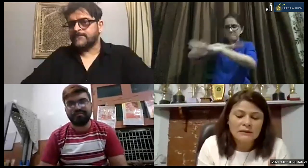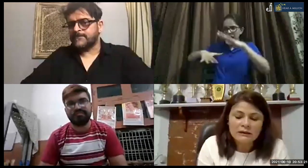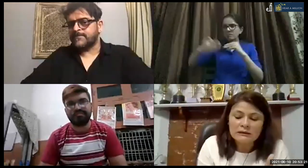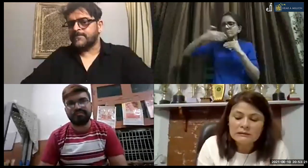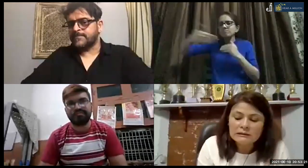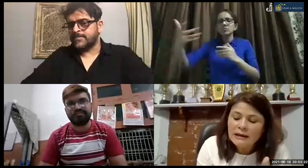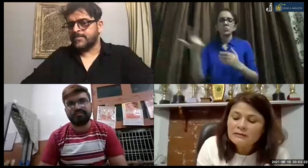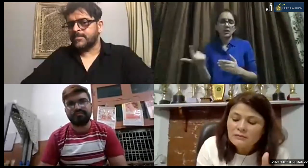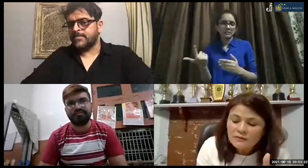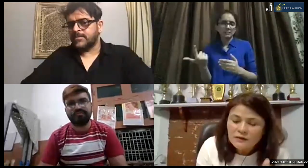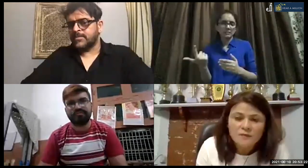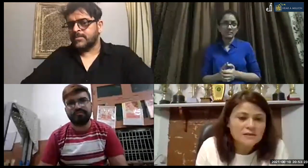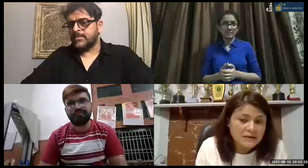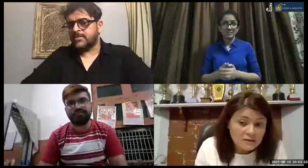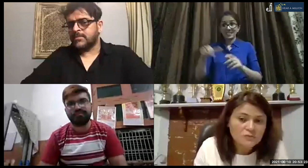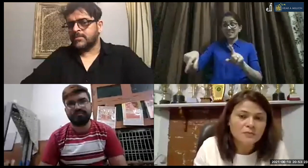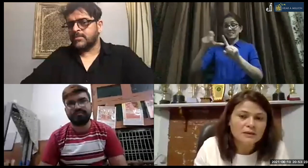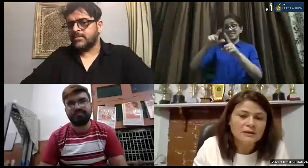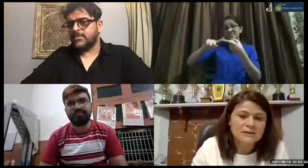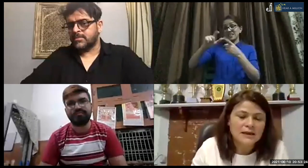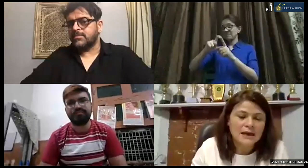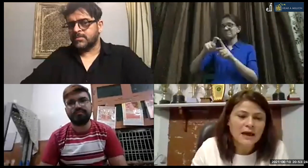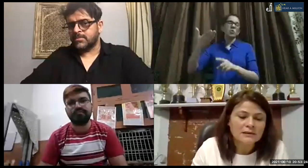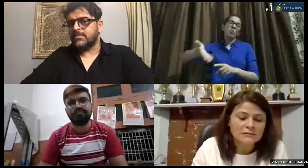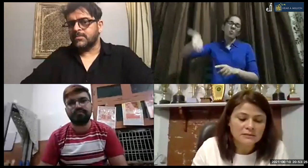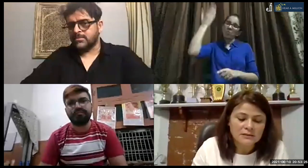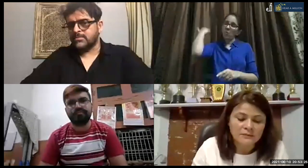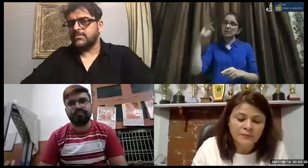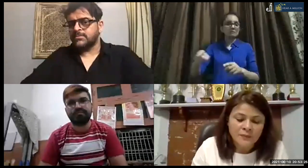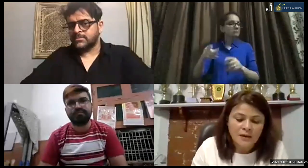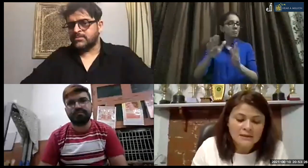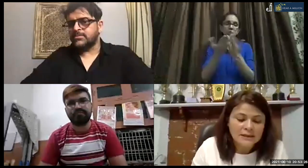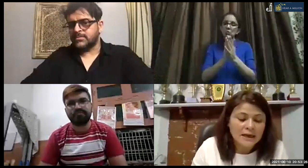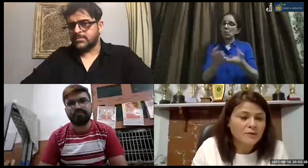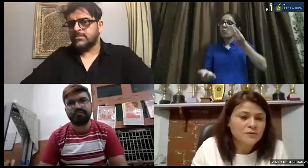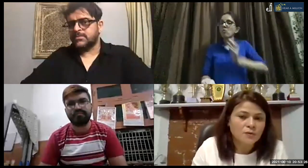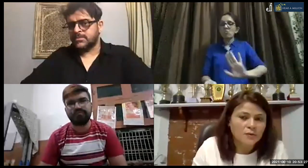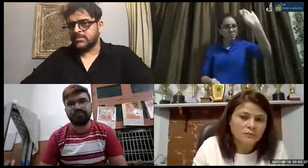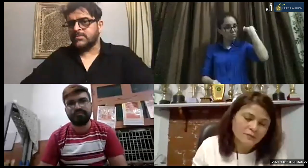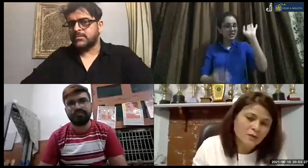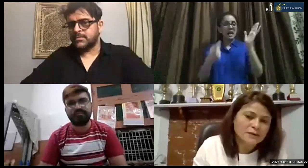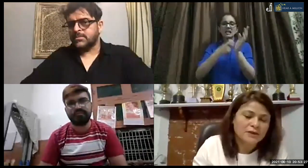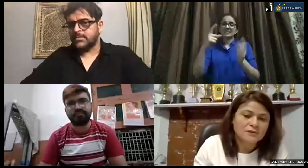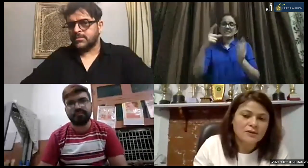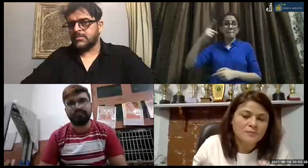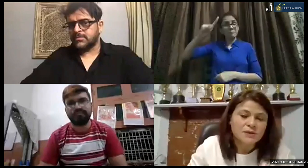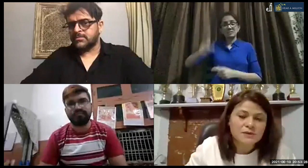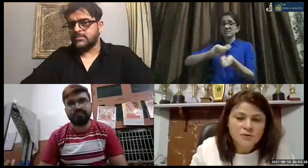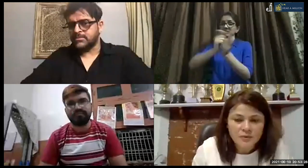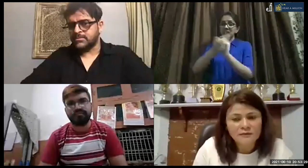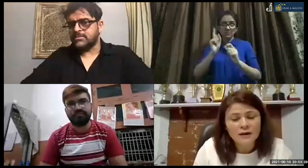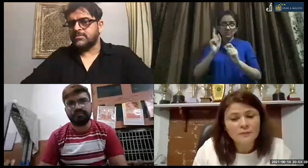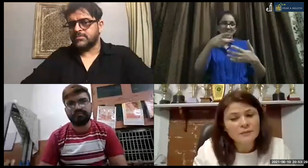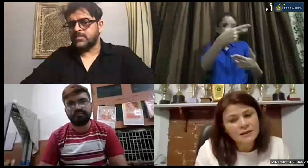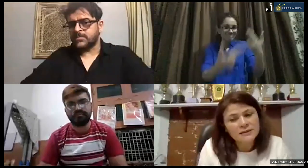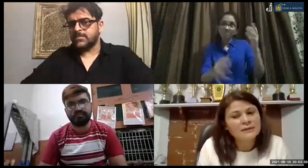So I think the DED syllabus needs to be redesigned, and the RCI also, of course, like you said, options should